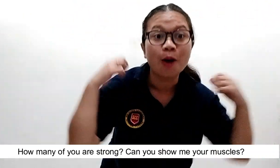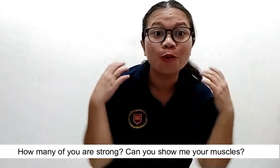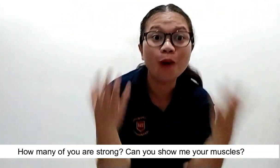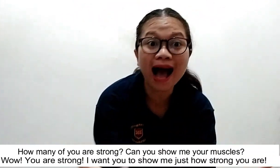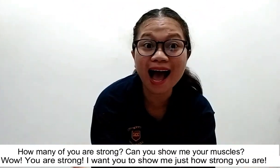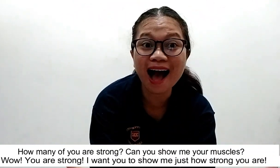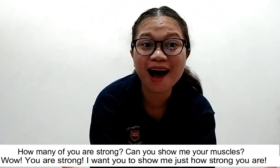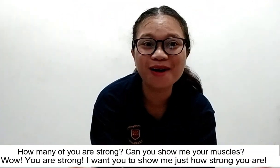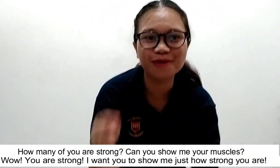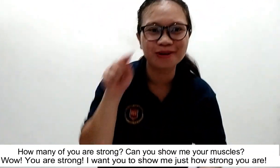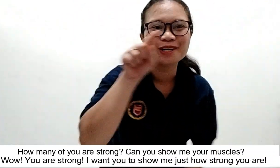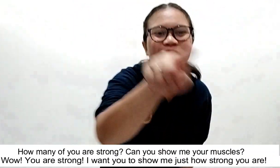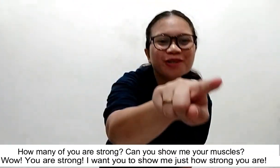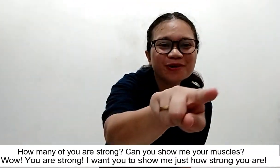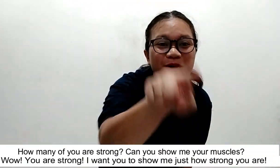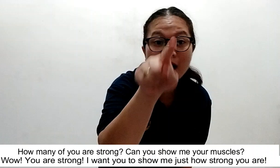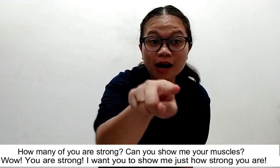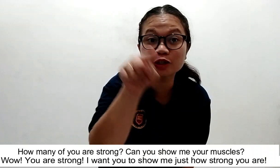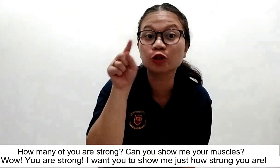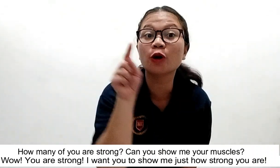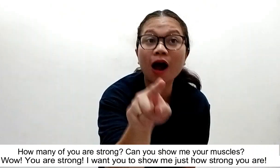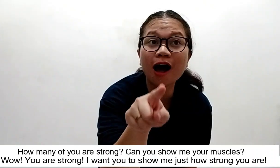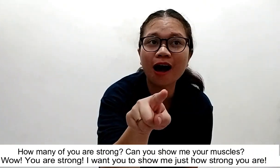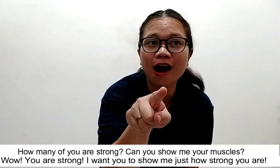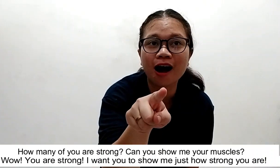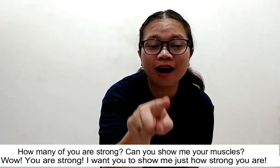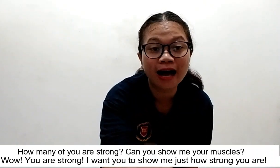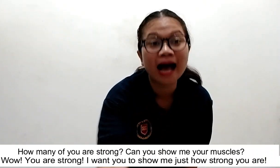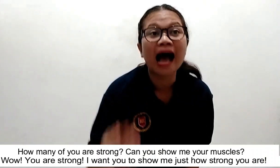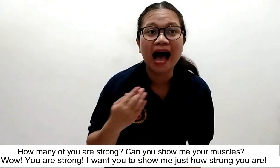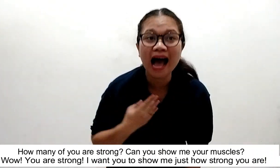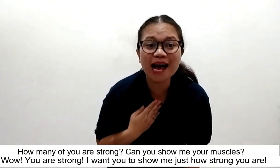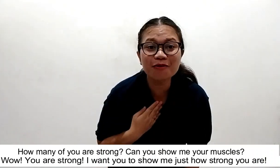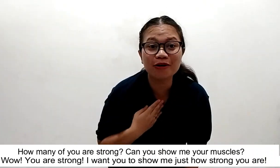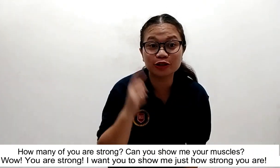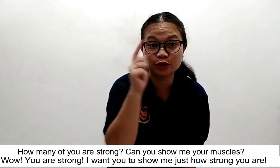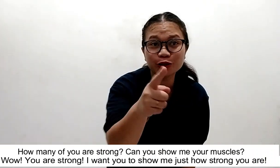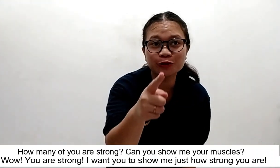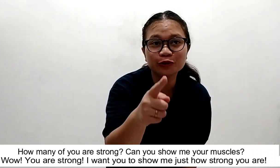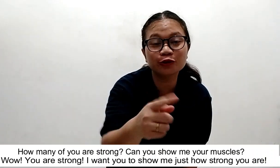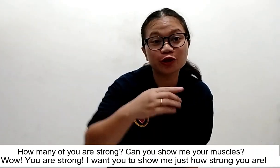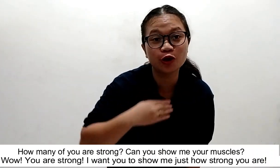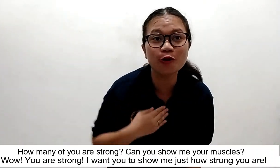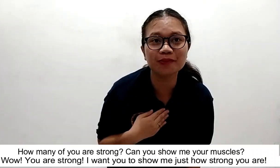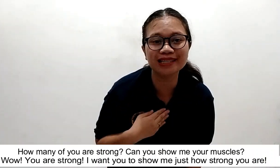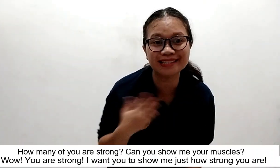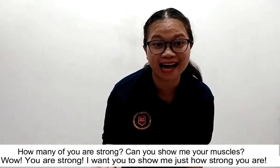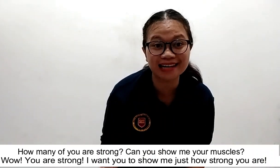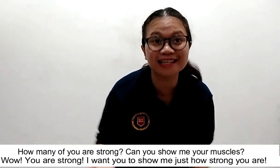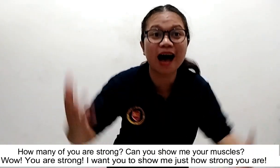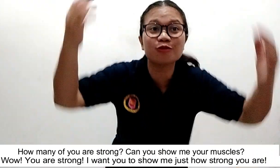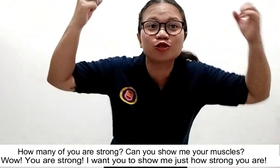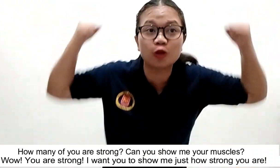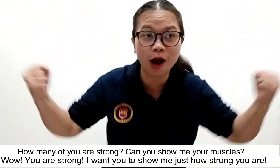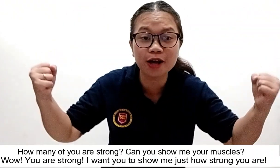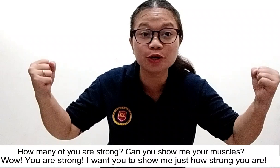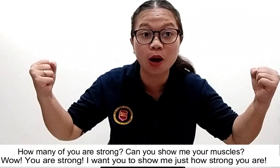wow you are strong I want you to show me just how strong you